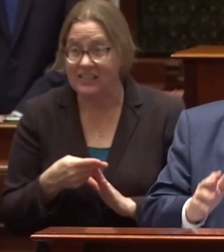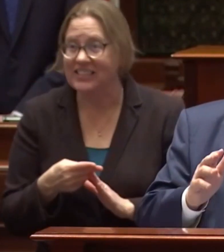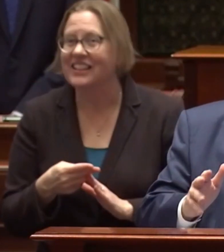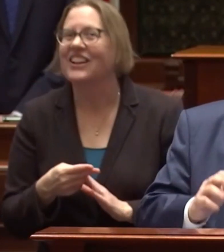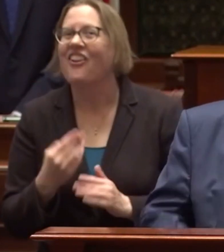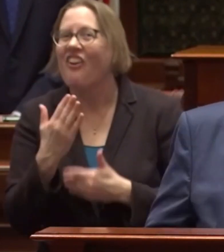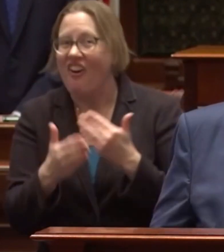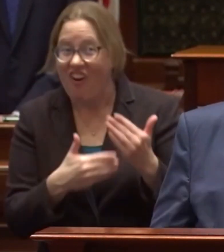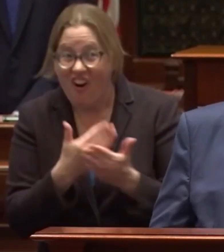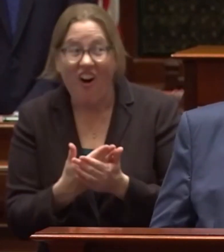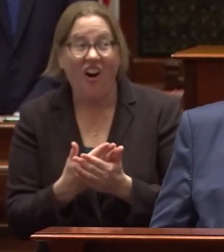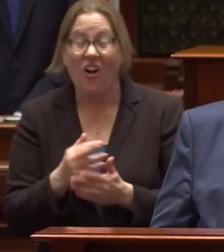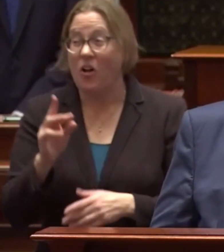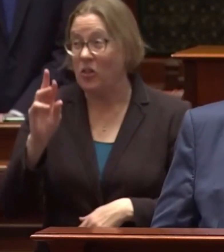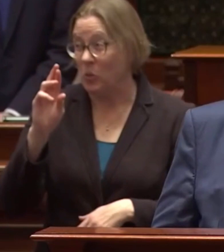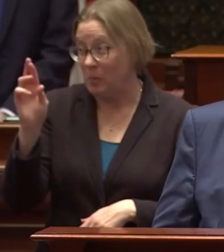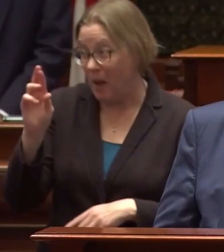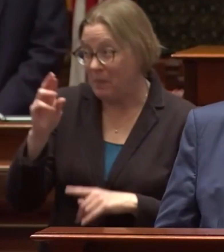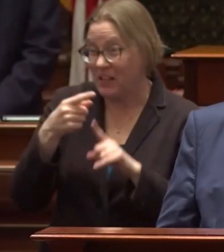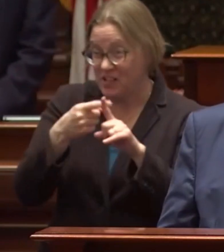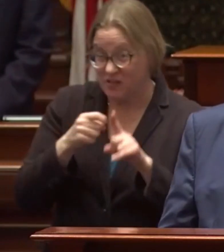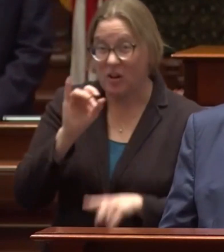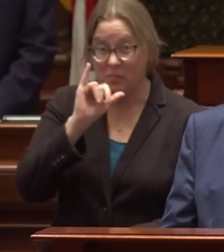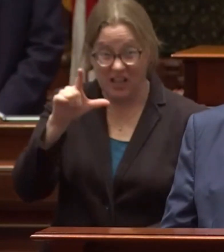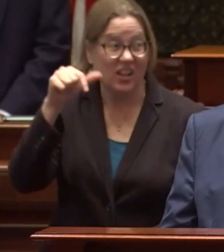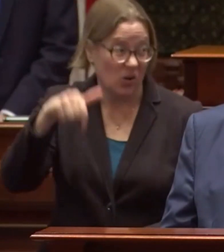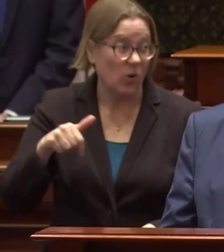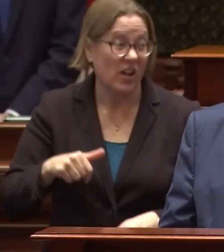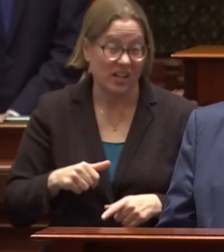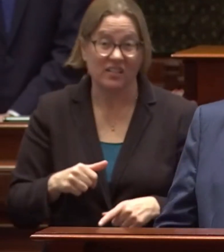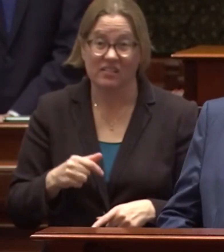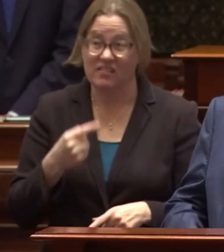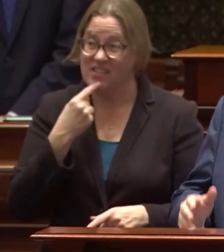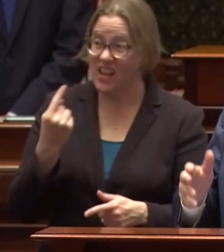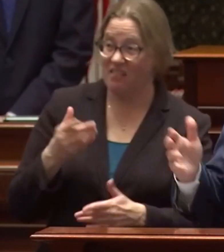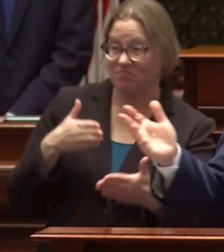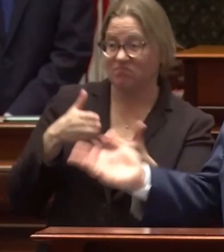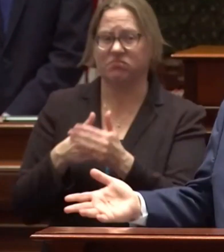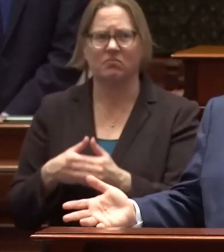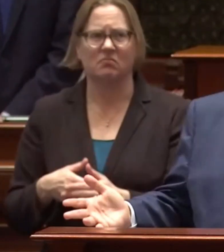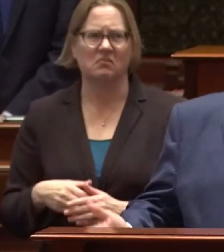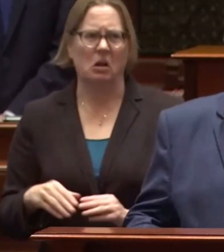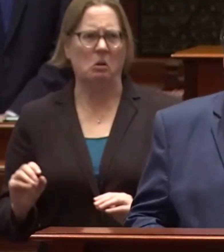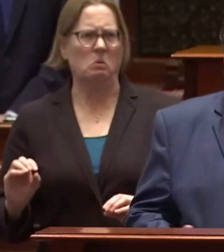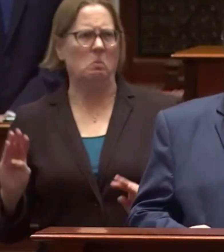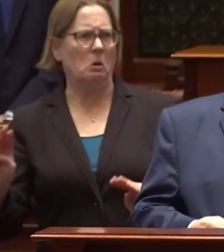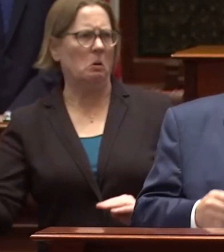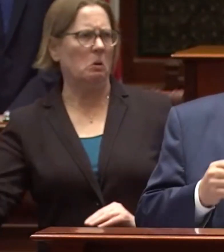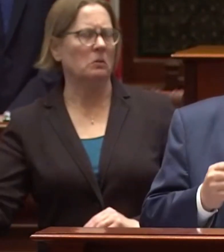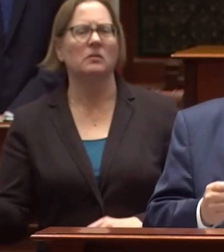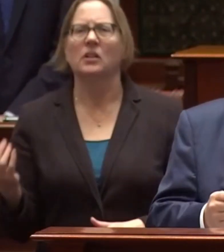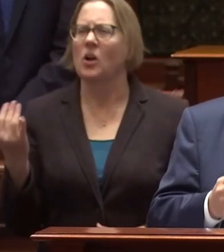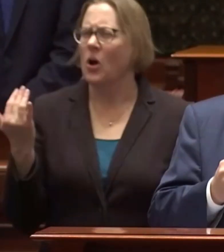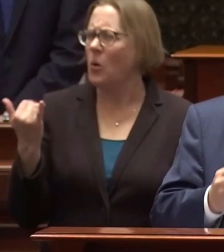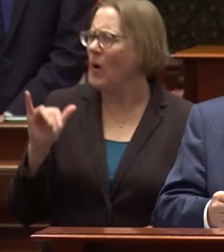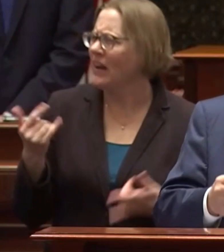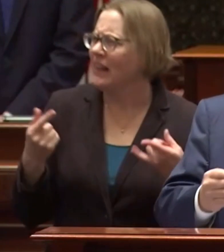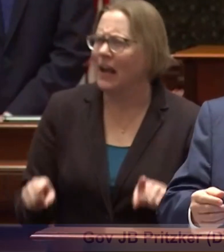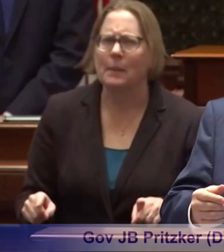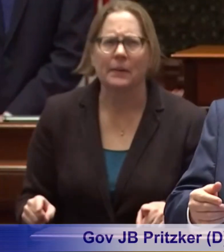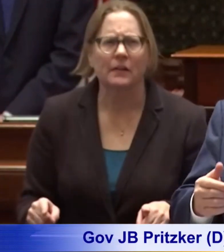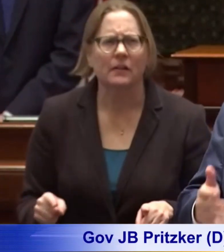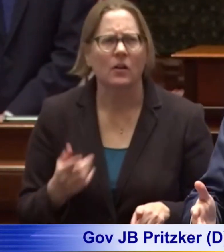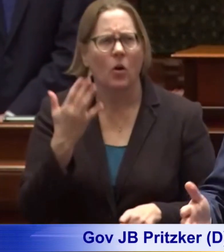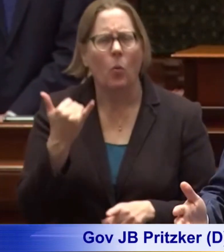every single Republican member of the Illinois congressional delegation. Why did this happen? Why did every